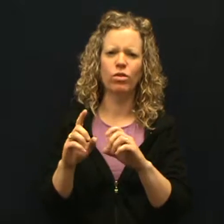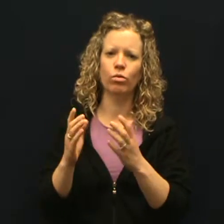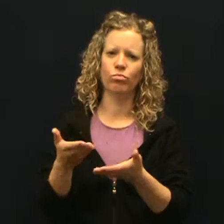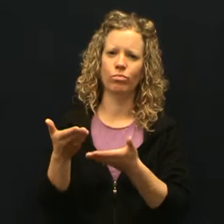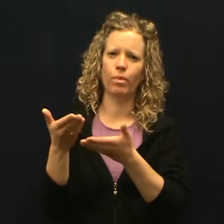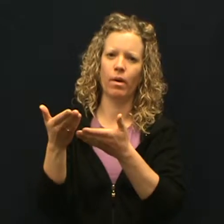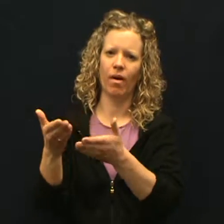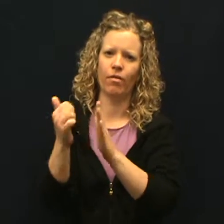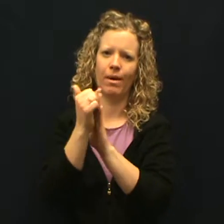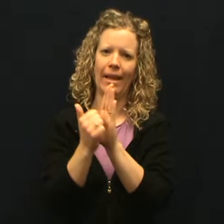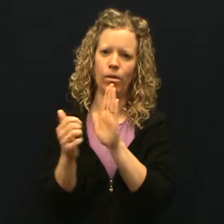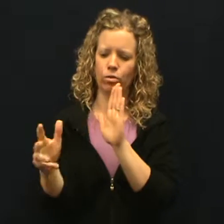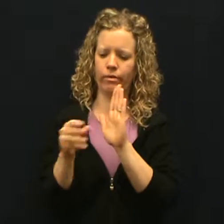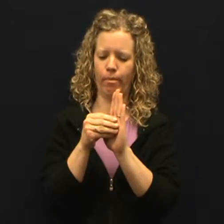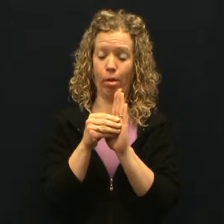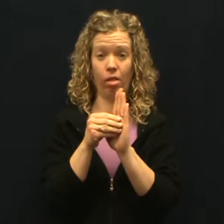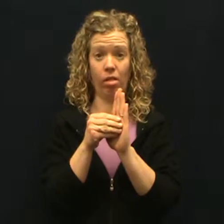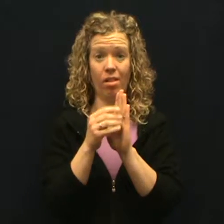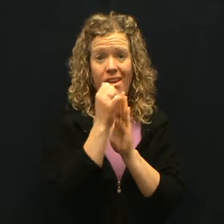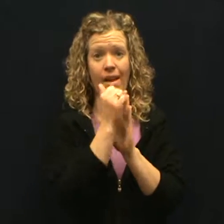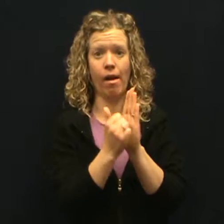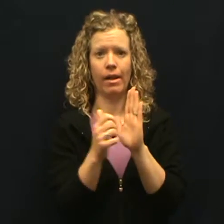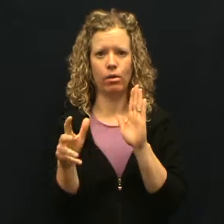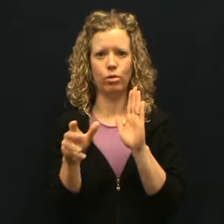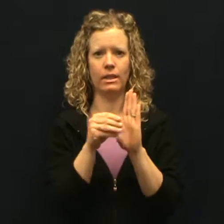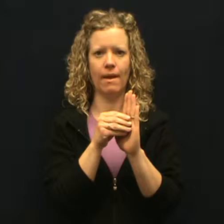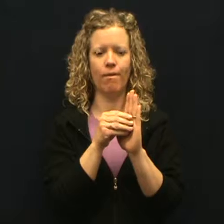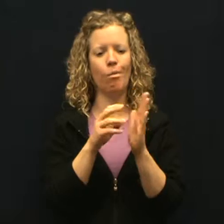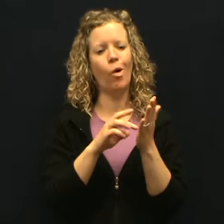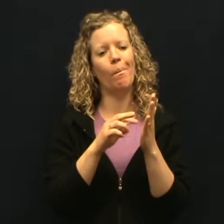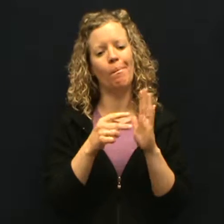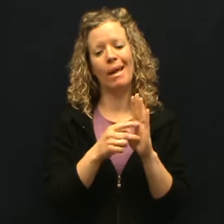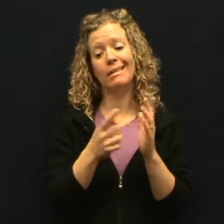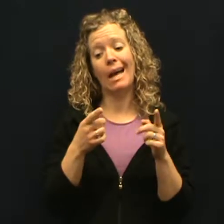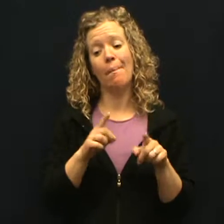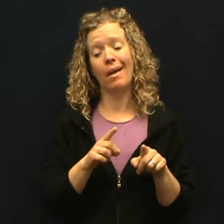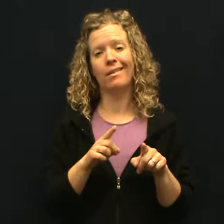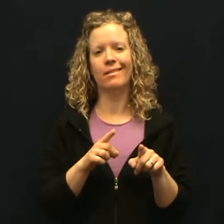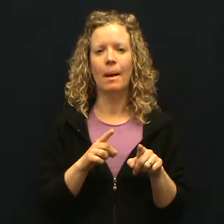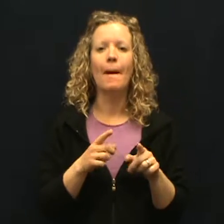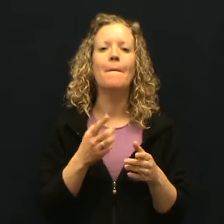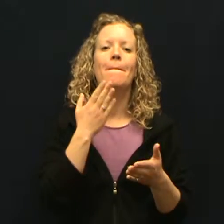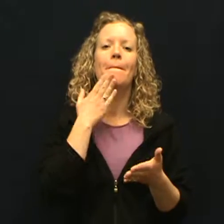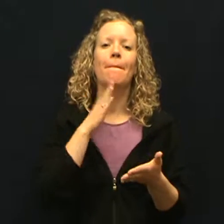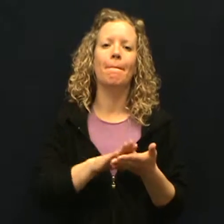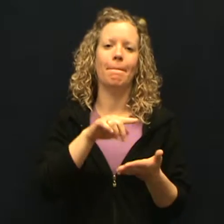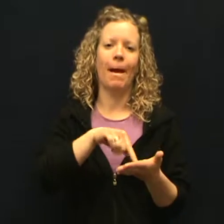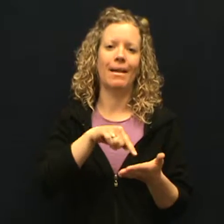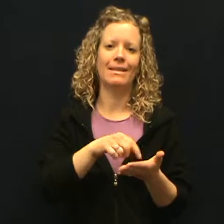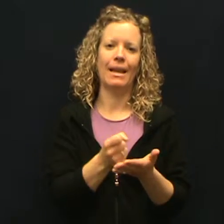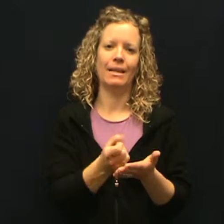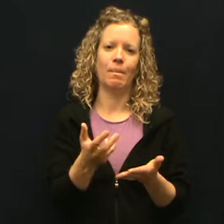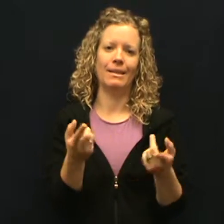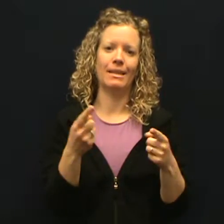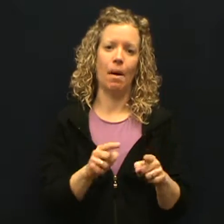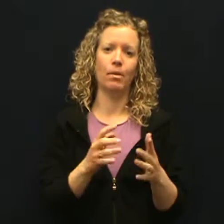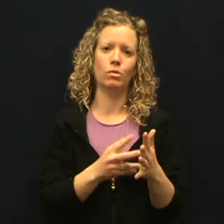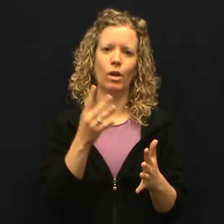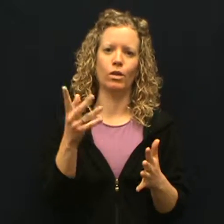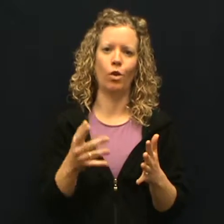accounts receivable, you have the potential for bad debt expense, which is people that you sell to don't end up paying you. And then also